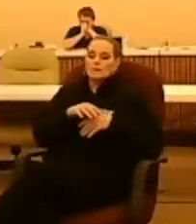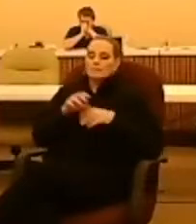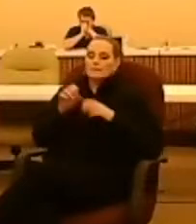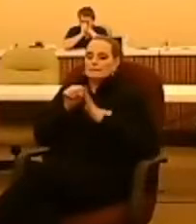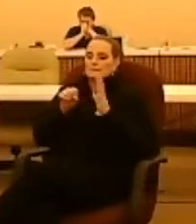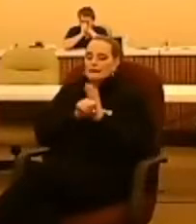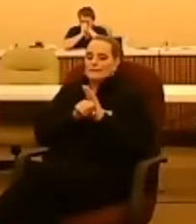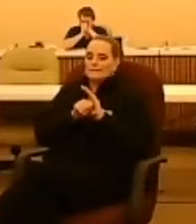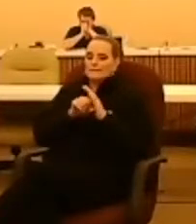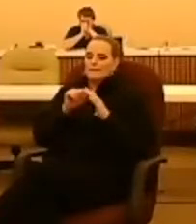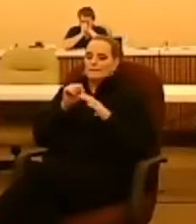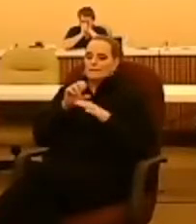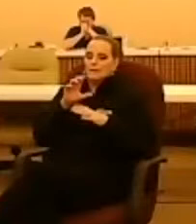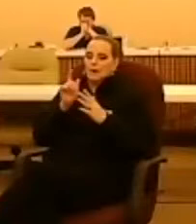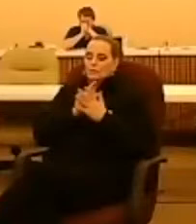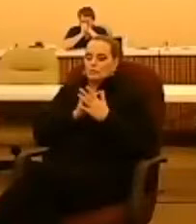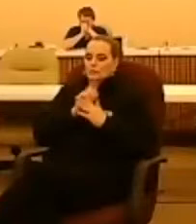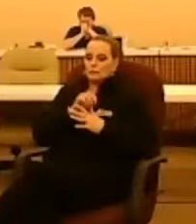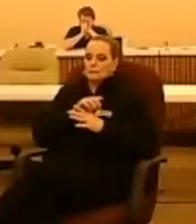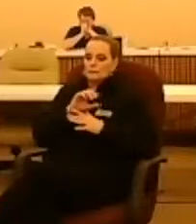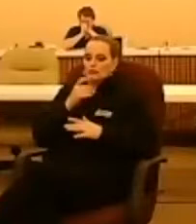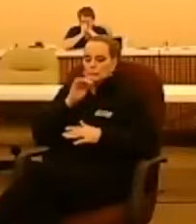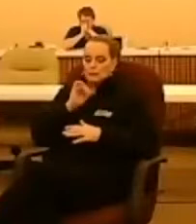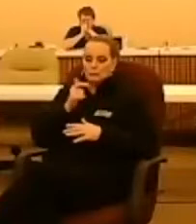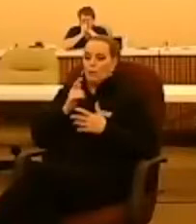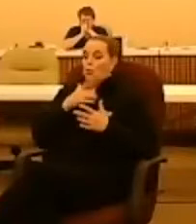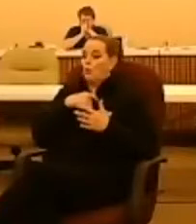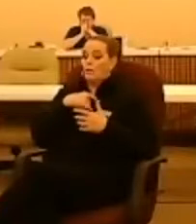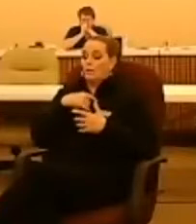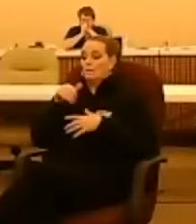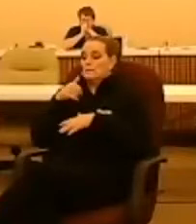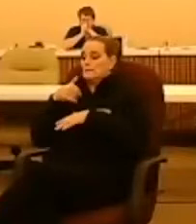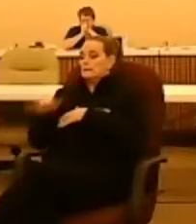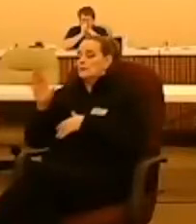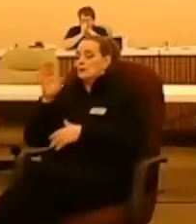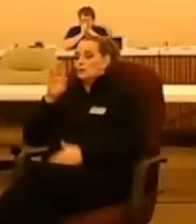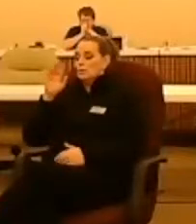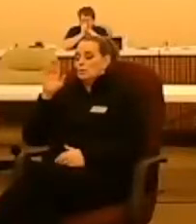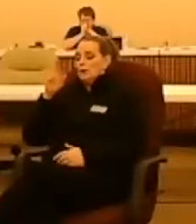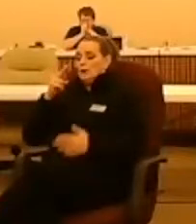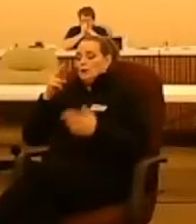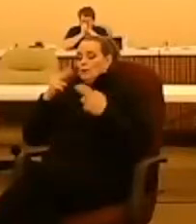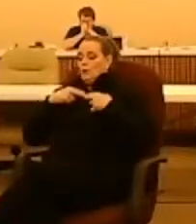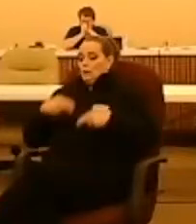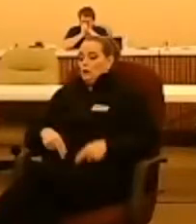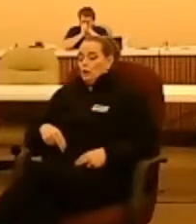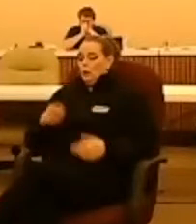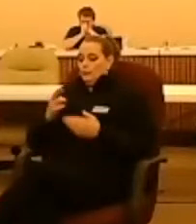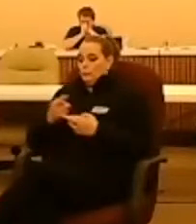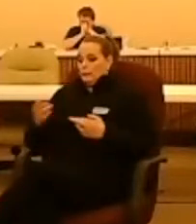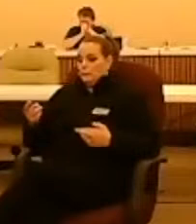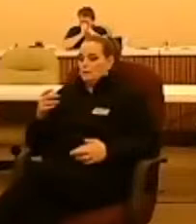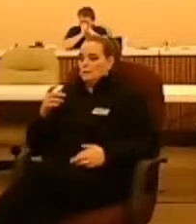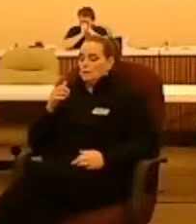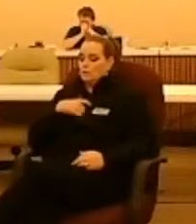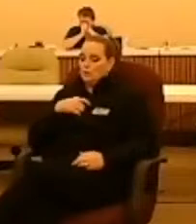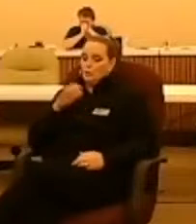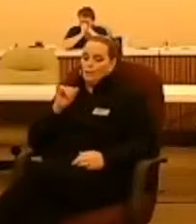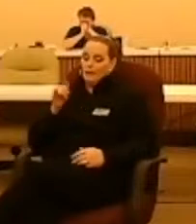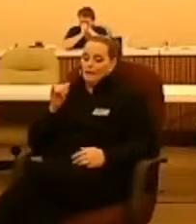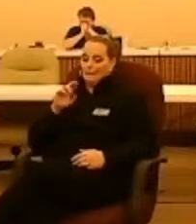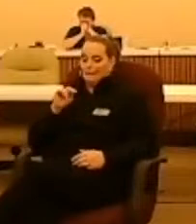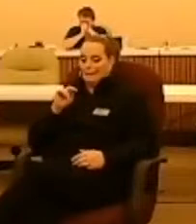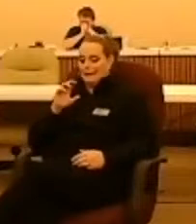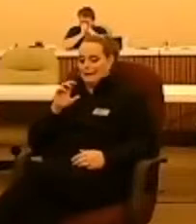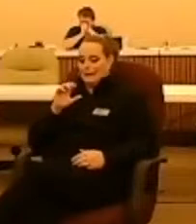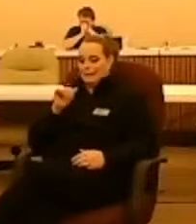own, or to human resources if it's purely a human resources type action. So as Naomi said,